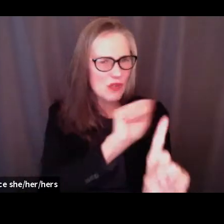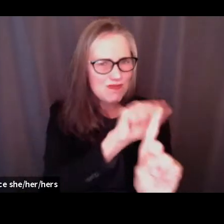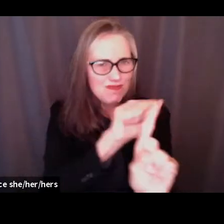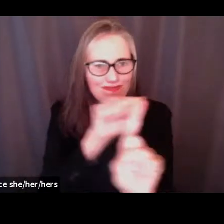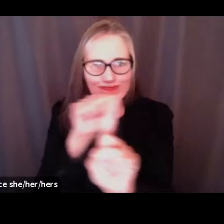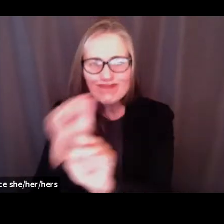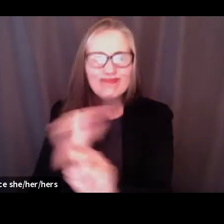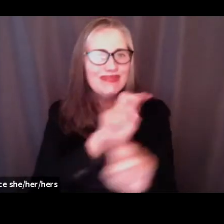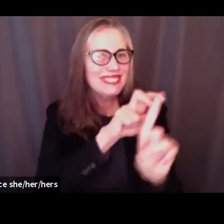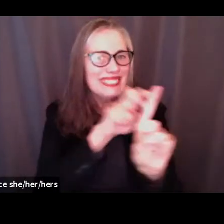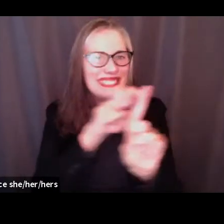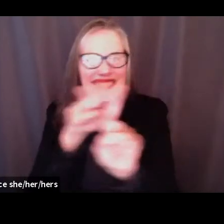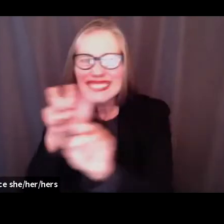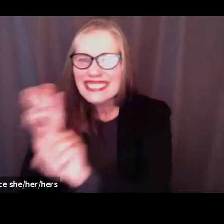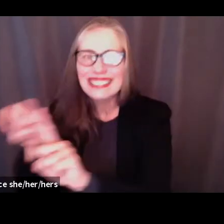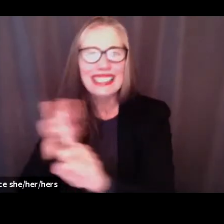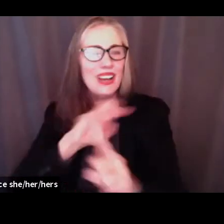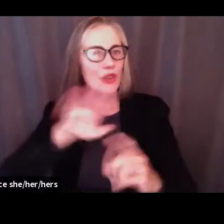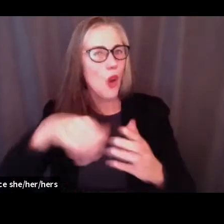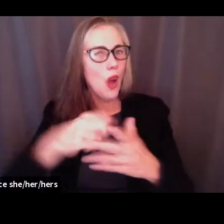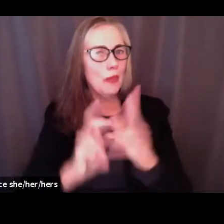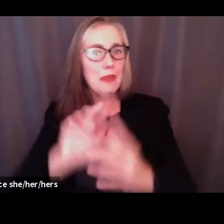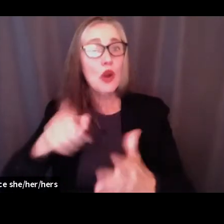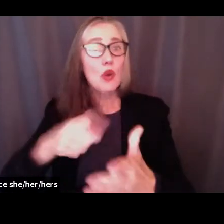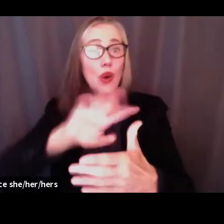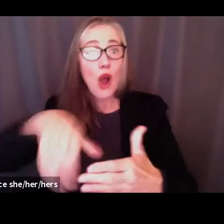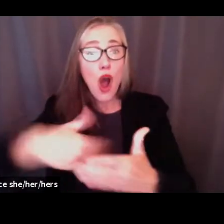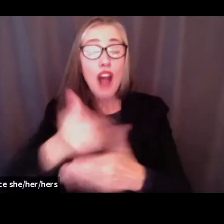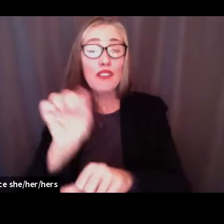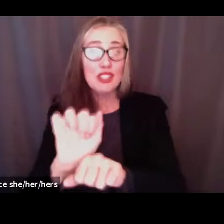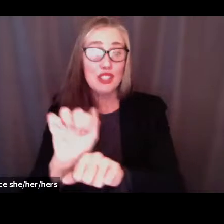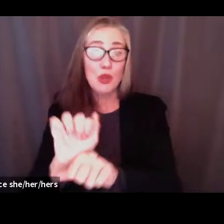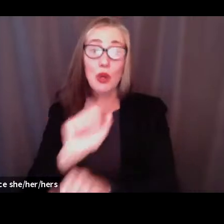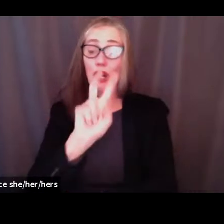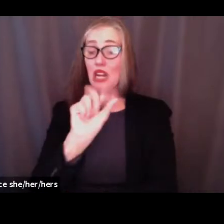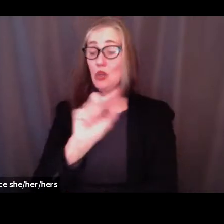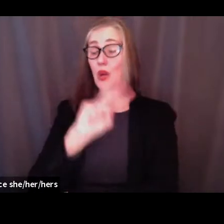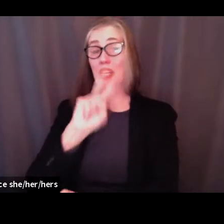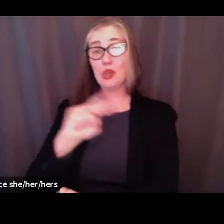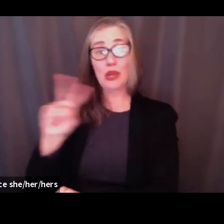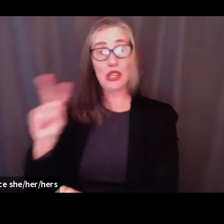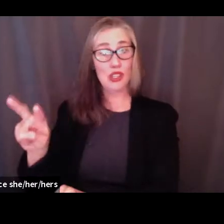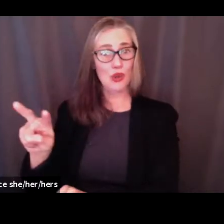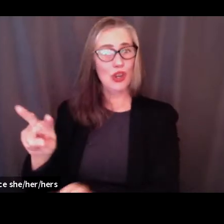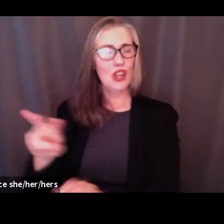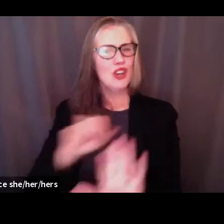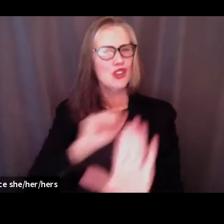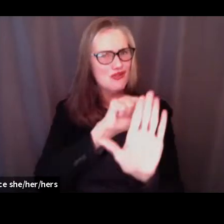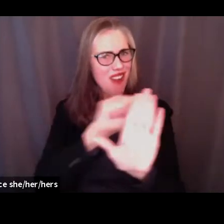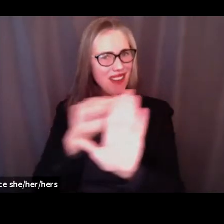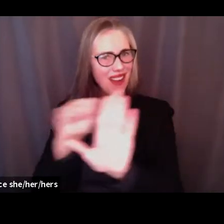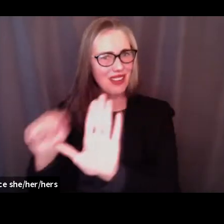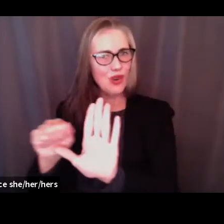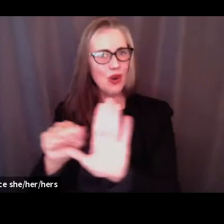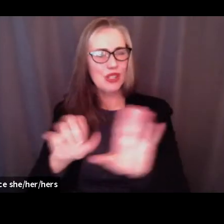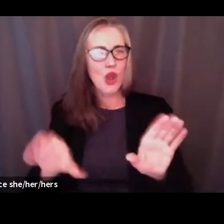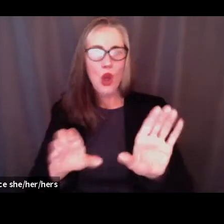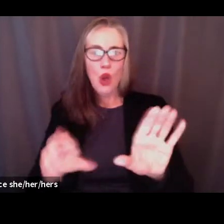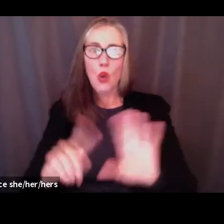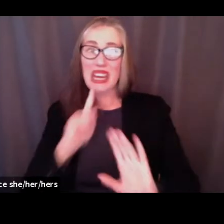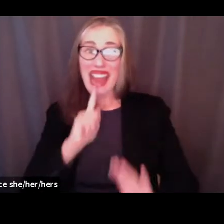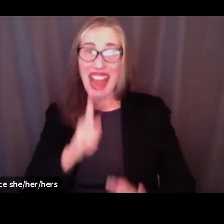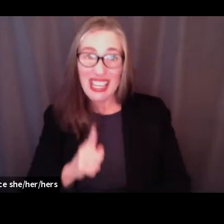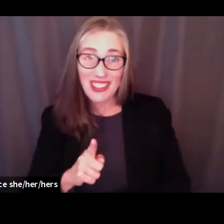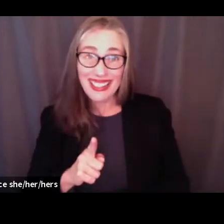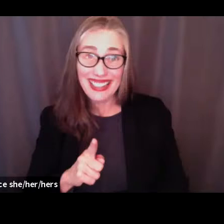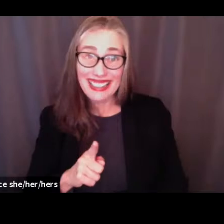to win in 2022. So we urge you, or as Christine Pelosi said before, cajole you to join